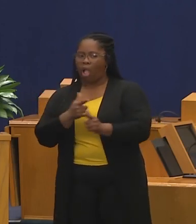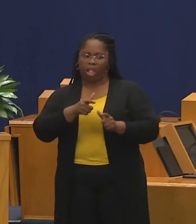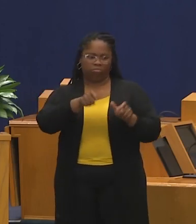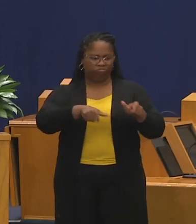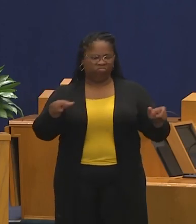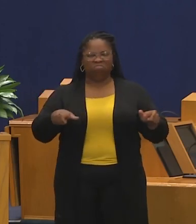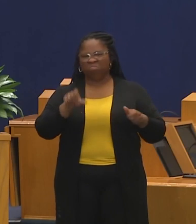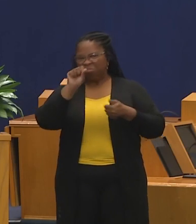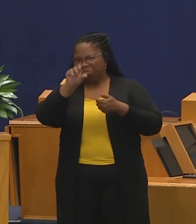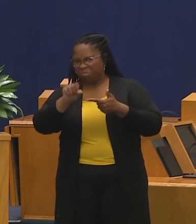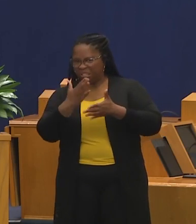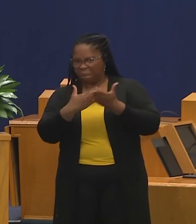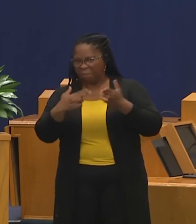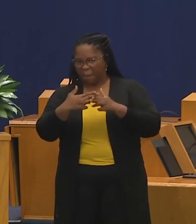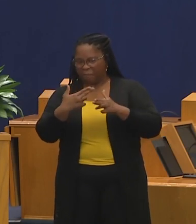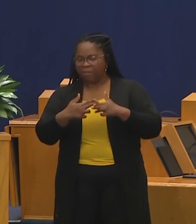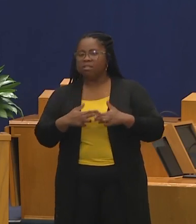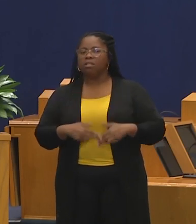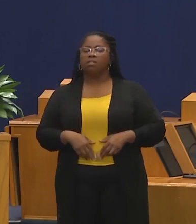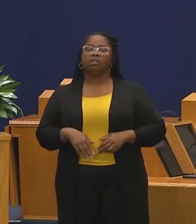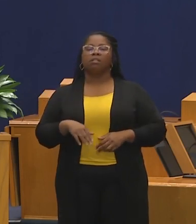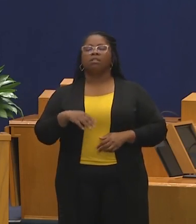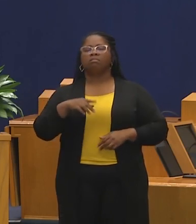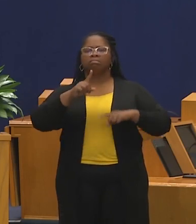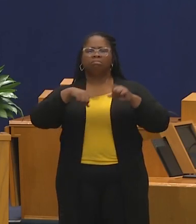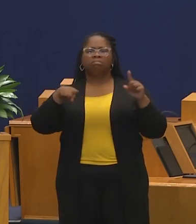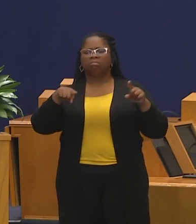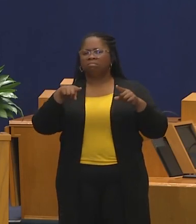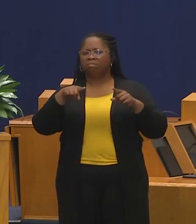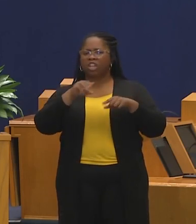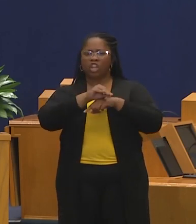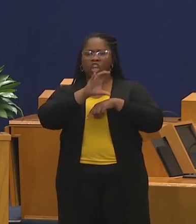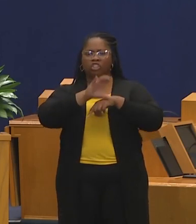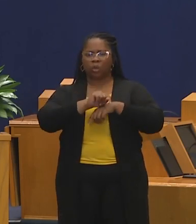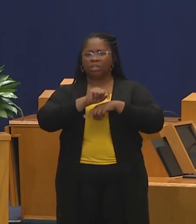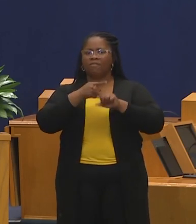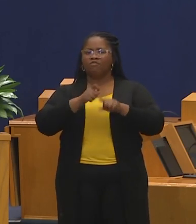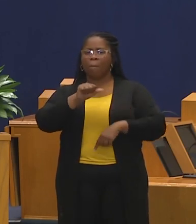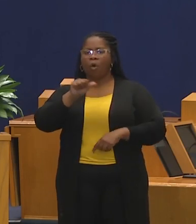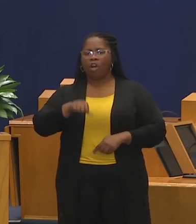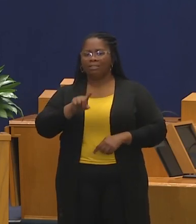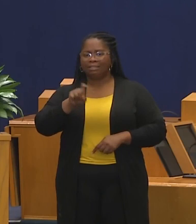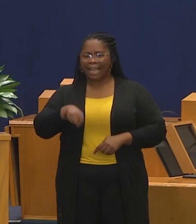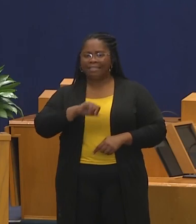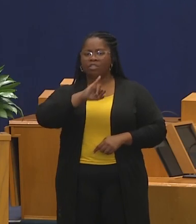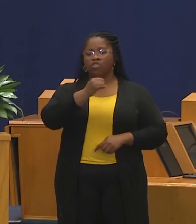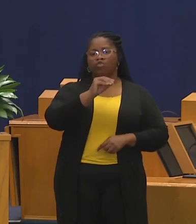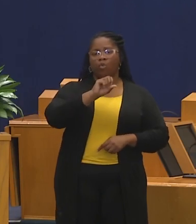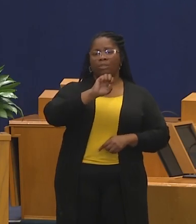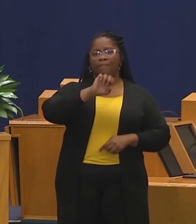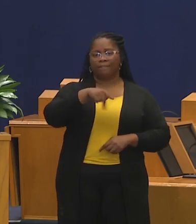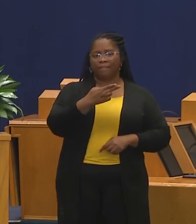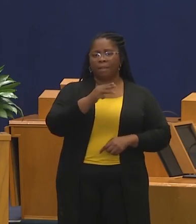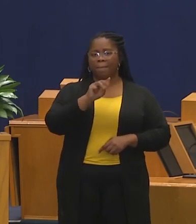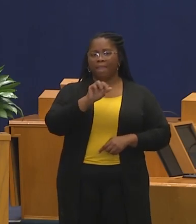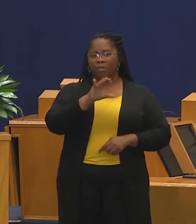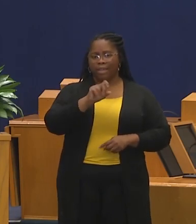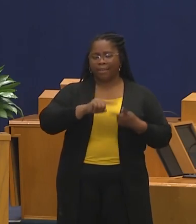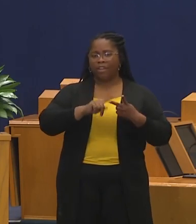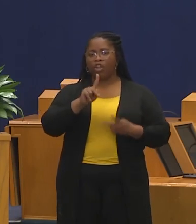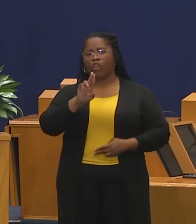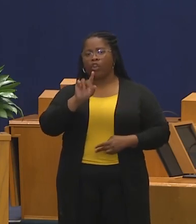call out a few by name, to the Berry consultants who are based in Austin, Texas, specifically Joseph Marion, Kurt Ville, and